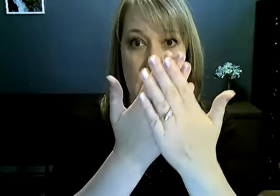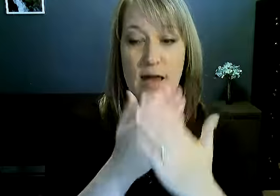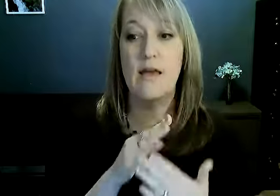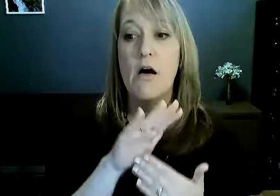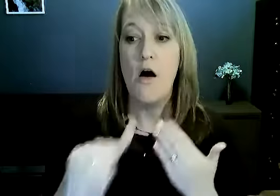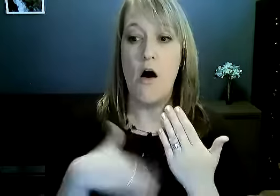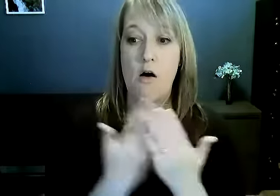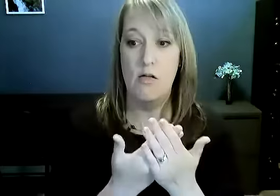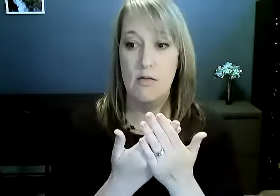Okay, all.